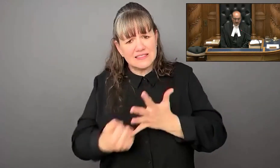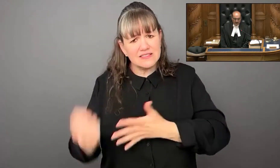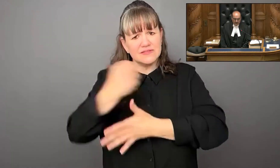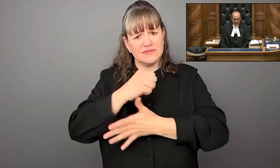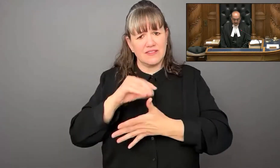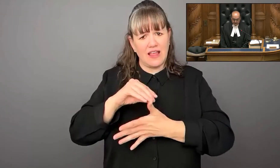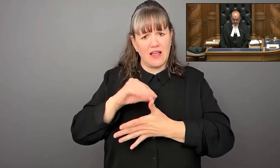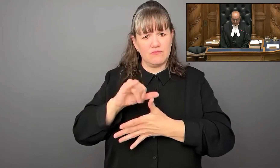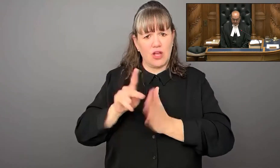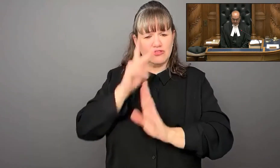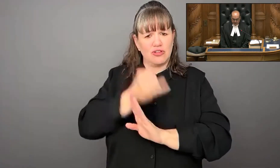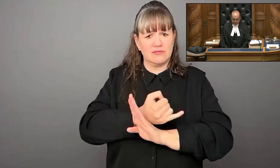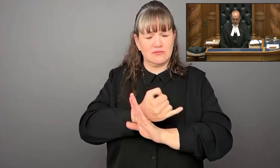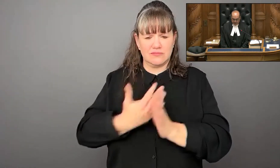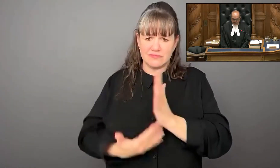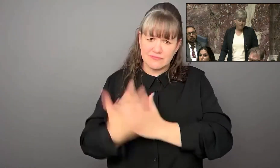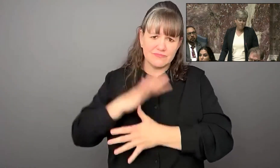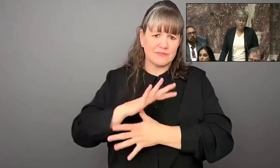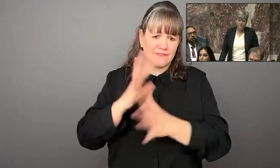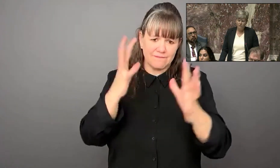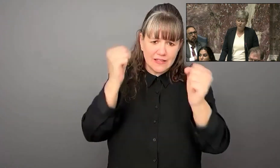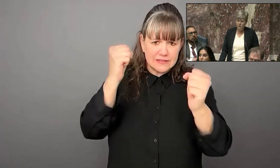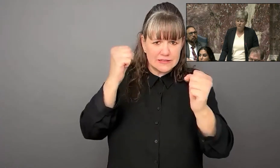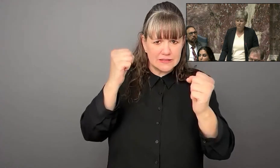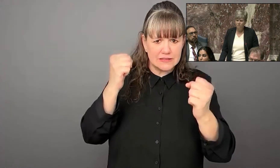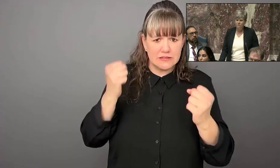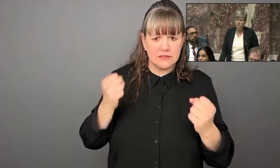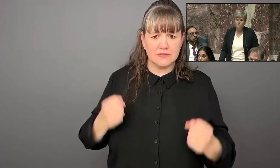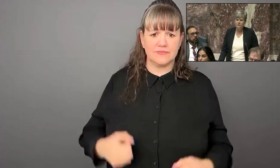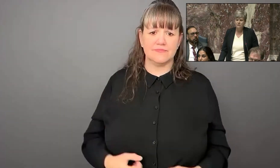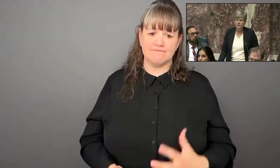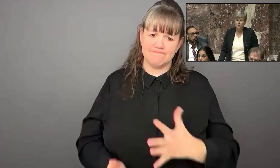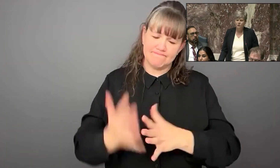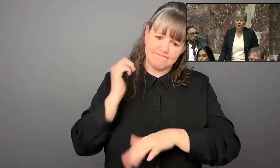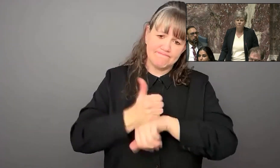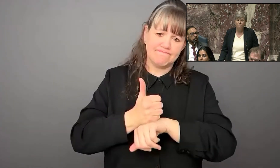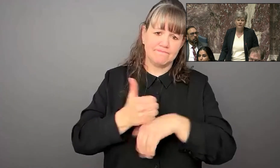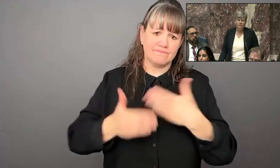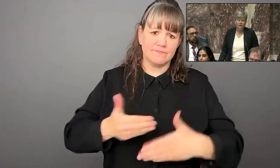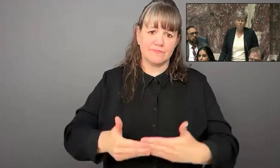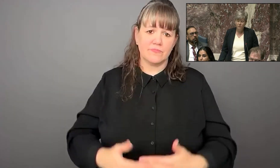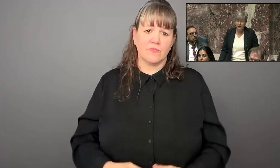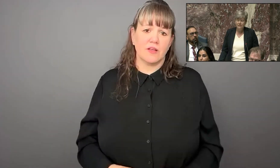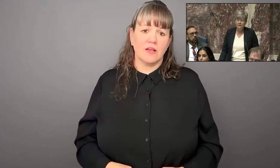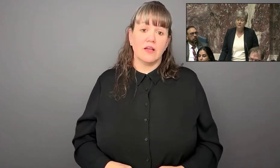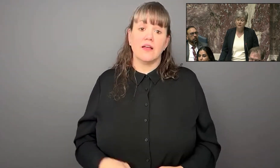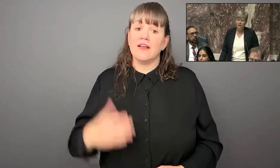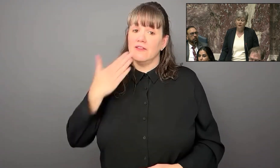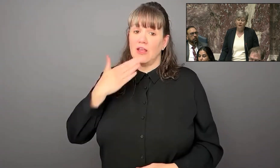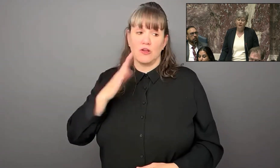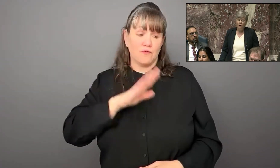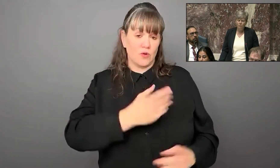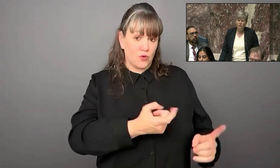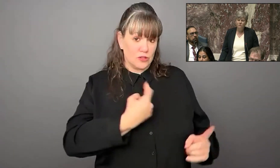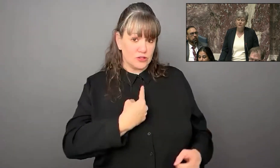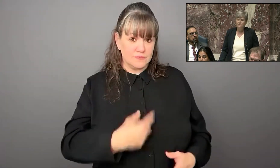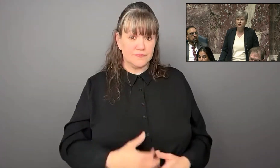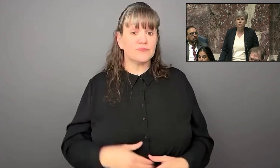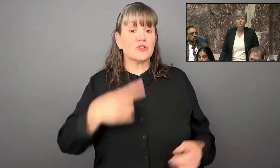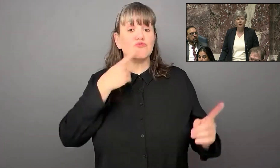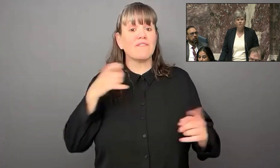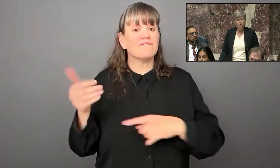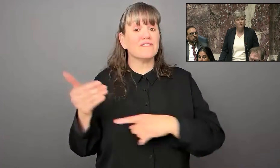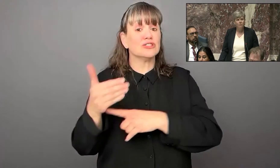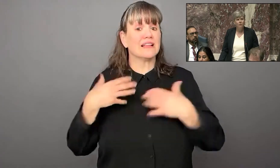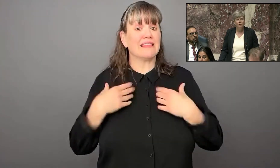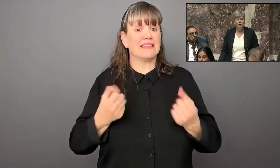Minister of Health. Thank you, Honourable Speaker. Thank you to the member for the question. The Redfish Healing Centre has presented an opportunity